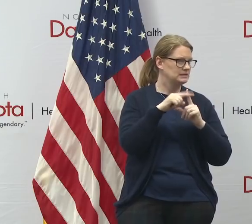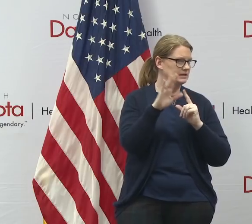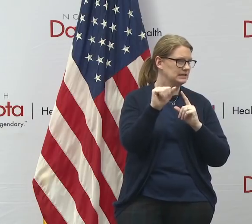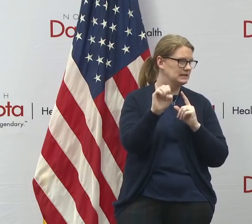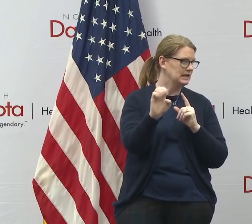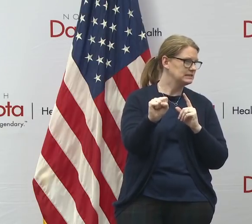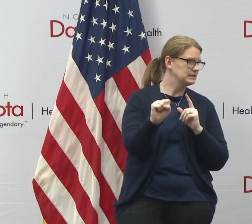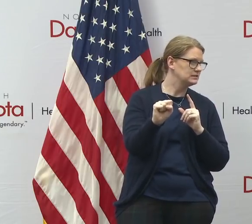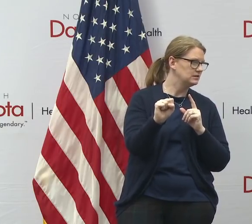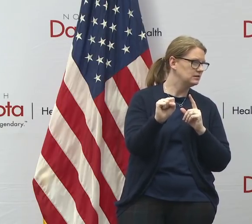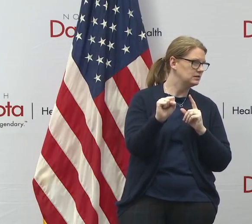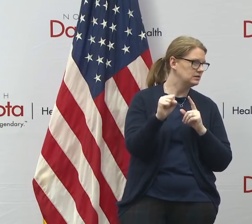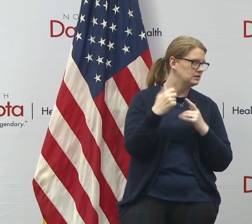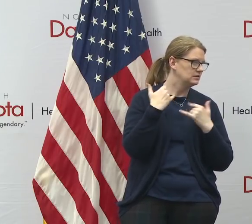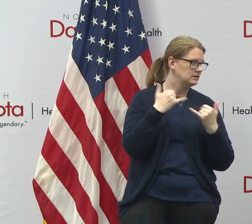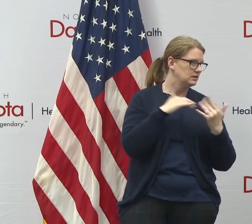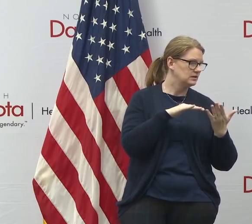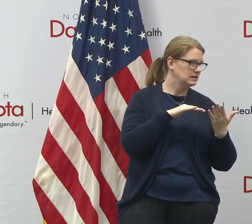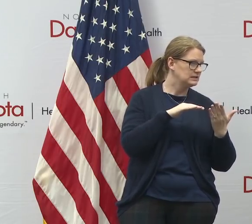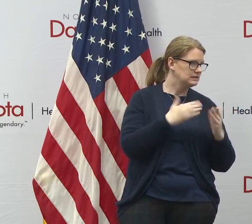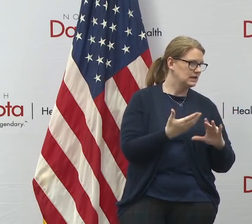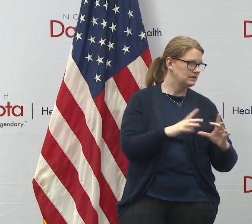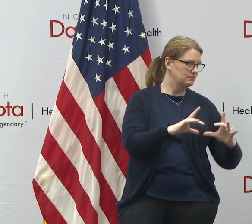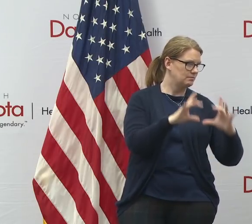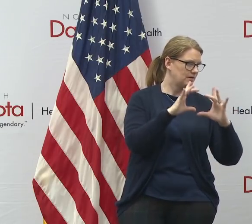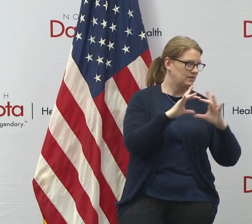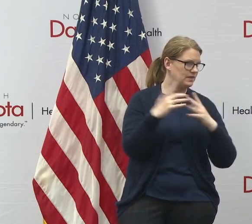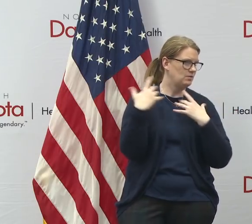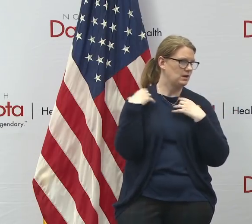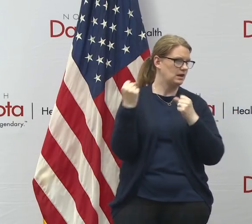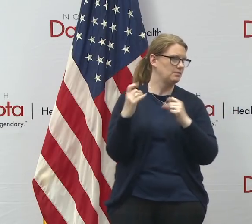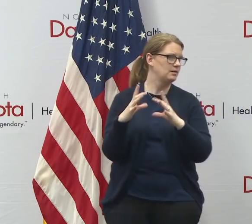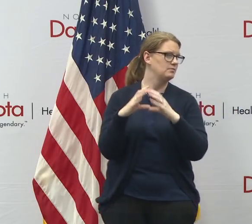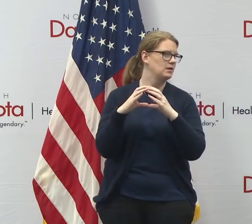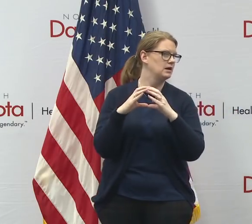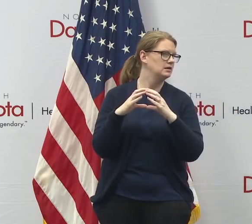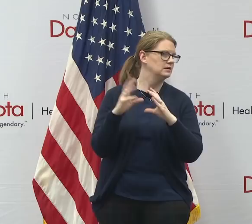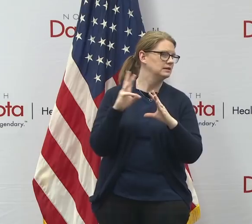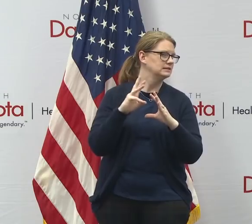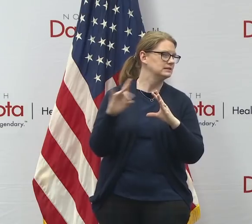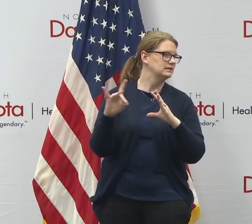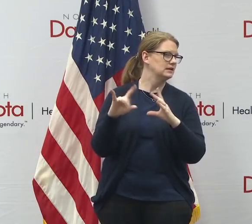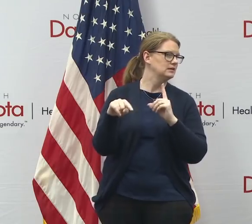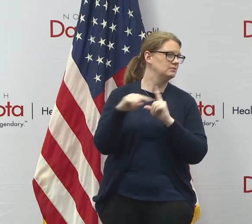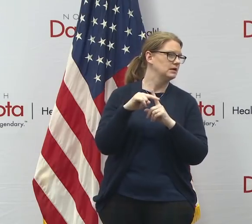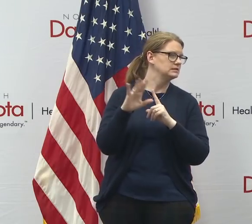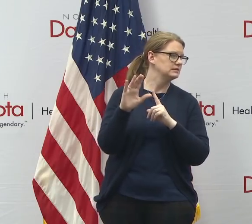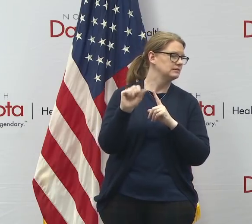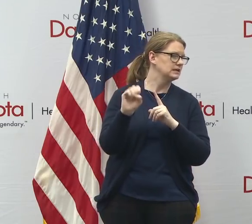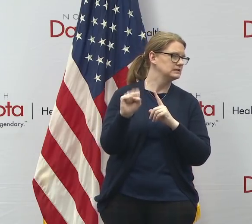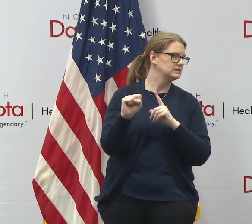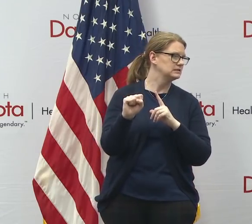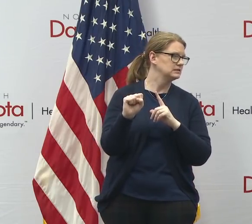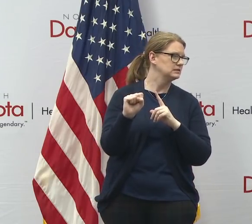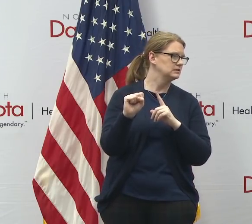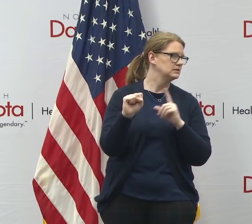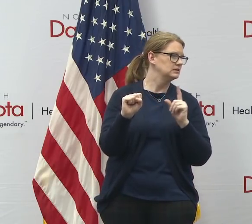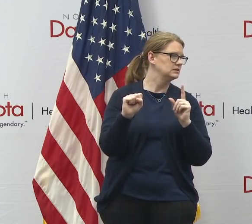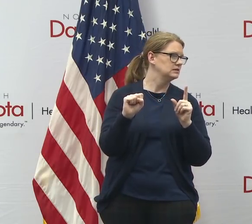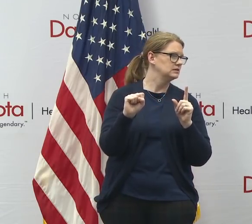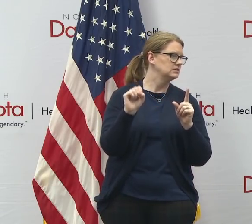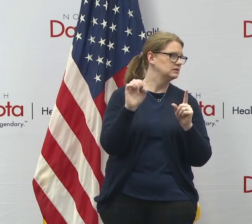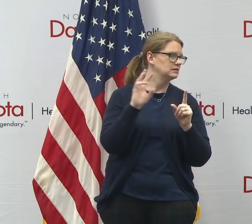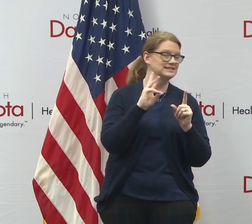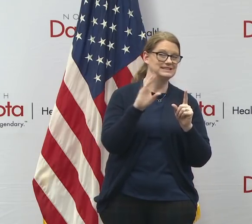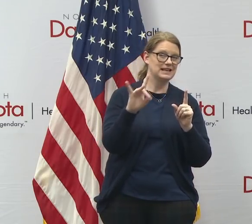are. There's now the deaths bubble and there's the recovered bubble. It says there are 68 positive cases. Are those 68